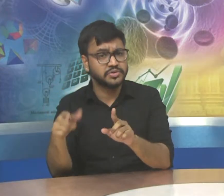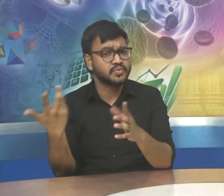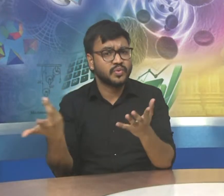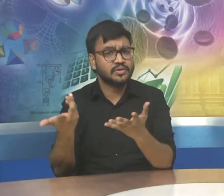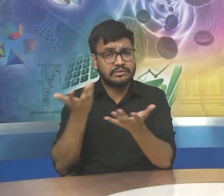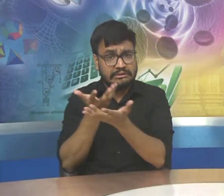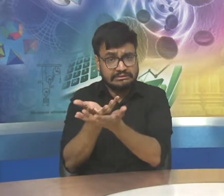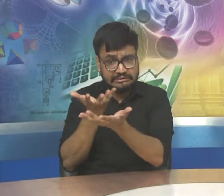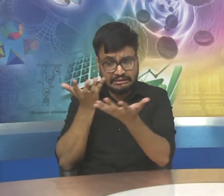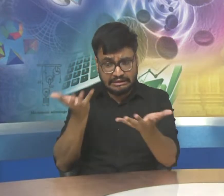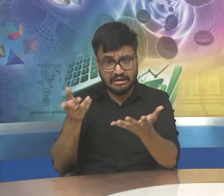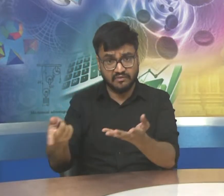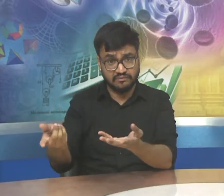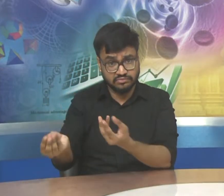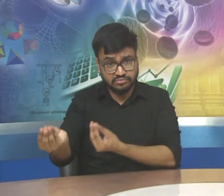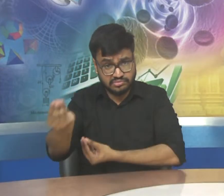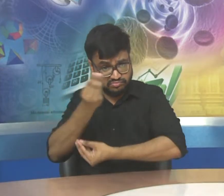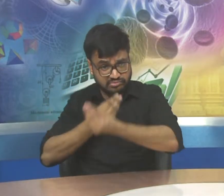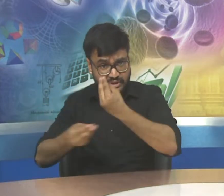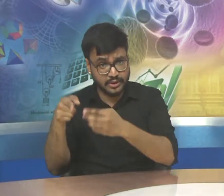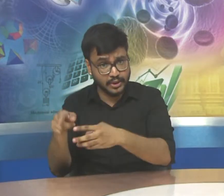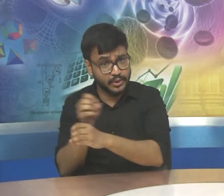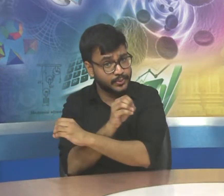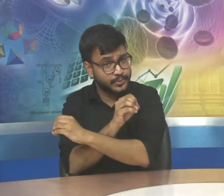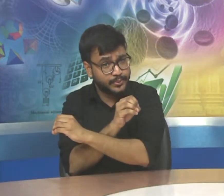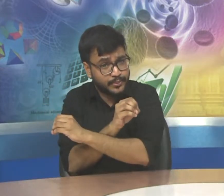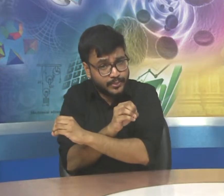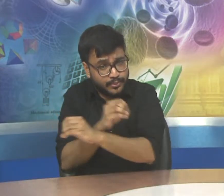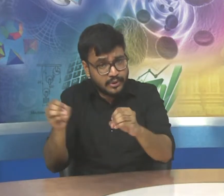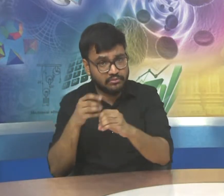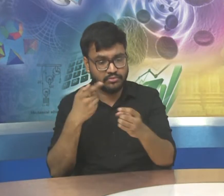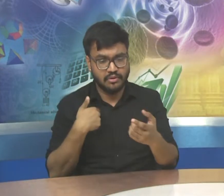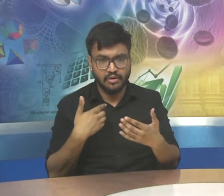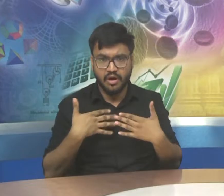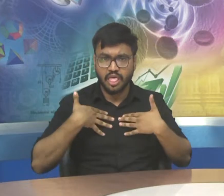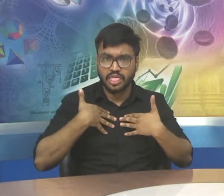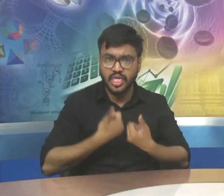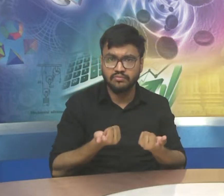This happens because doing work uses energy.